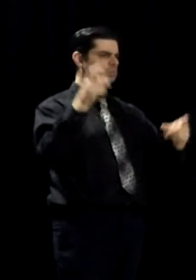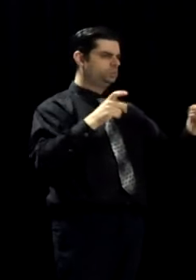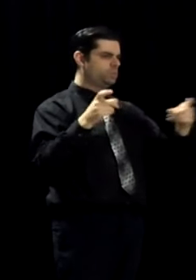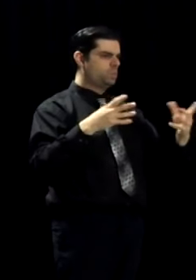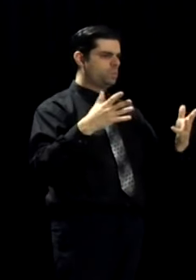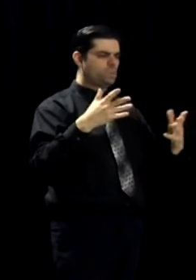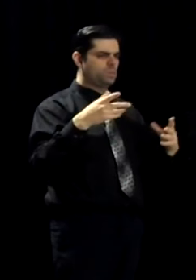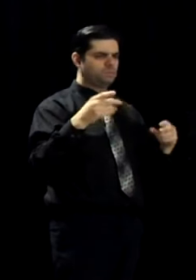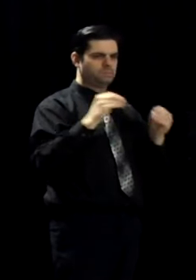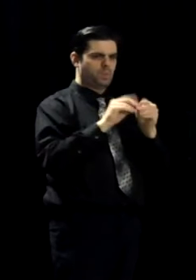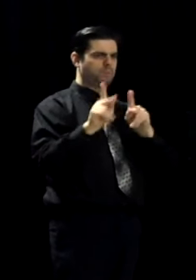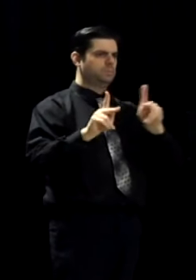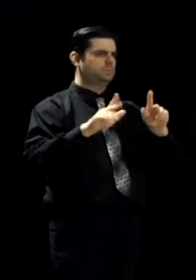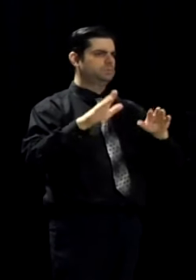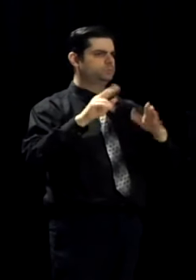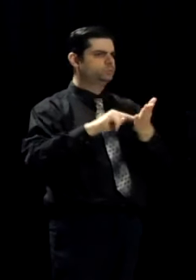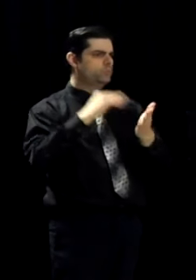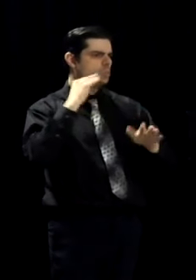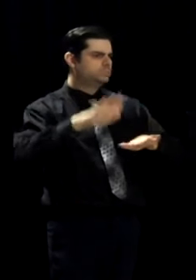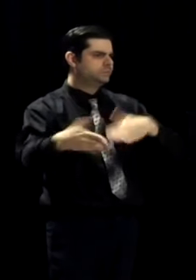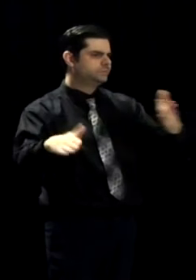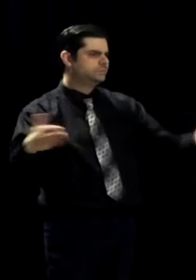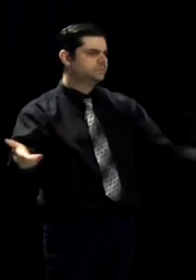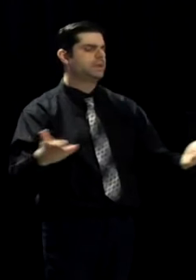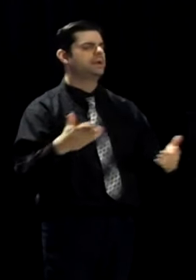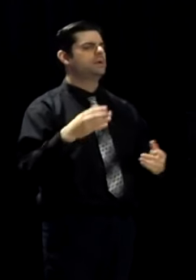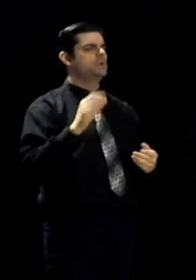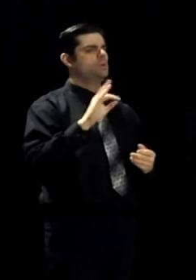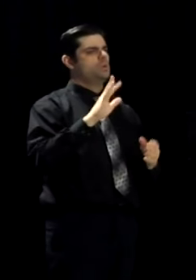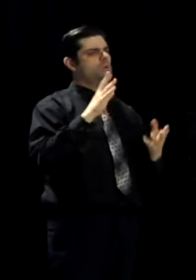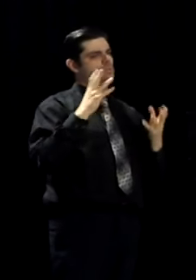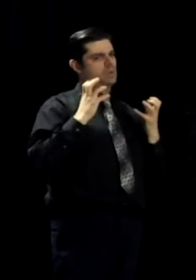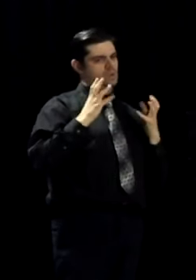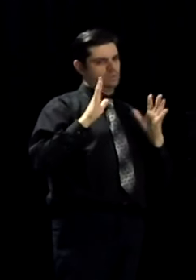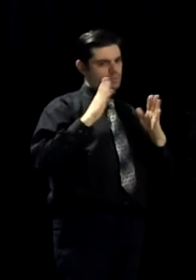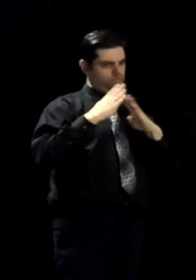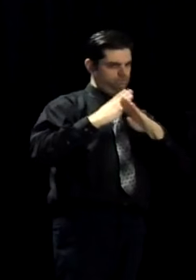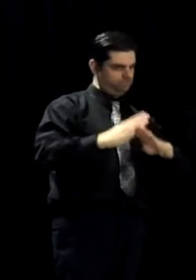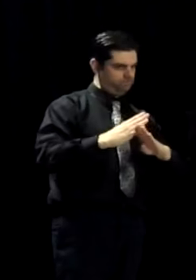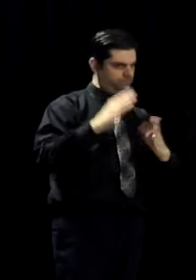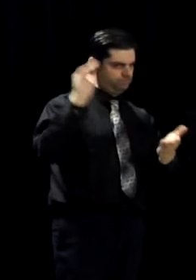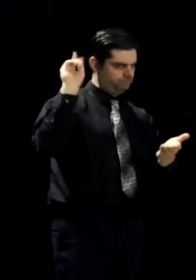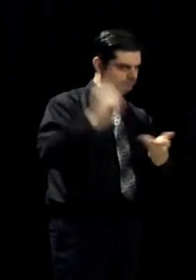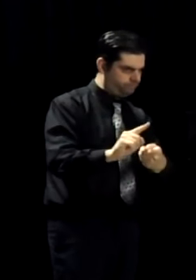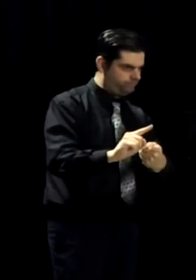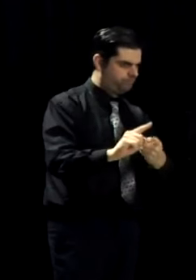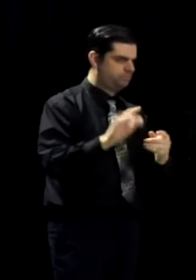thing. So again, out of our 53 new cases,